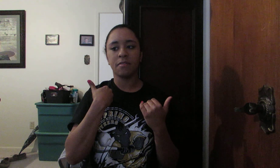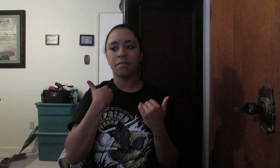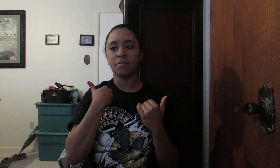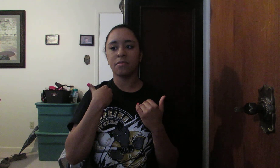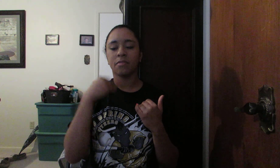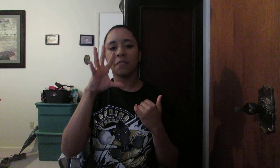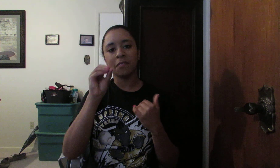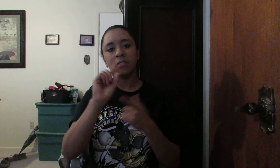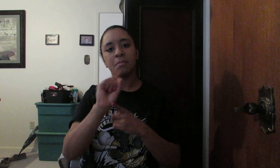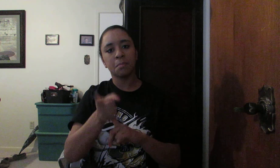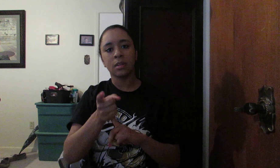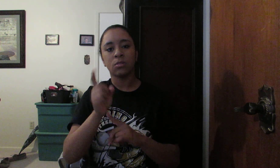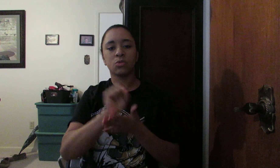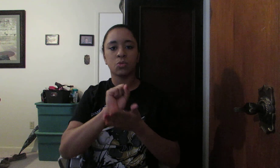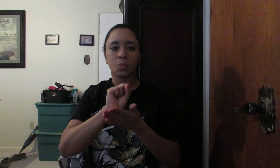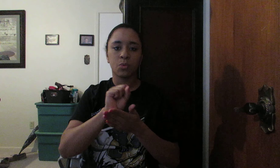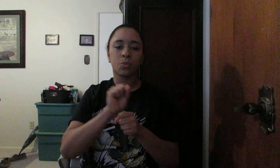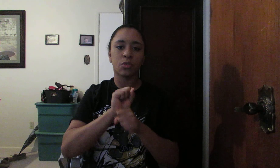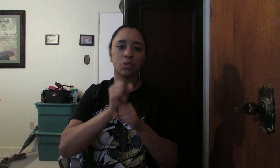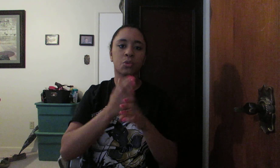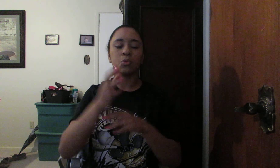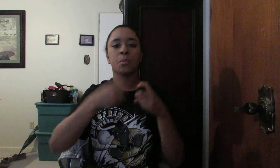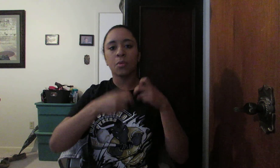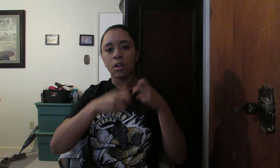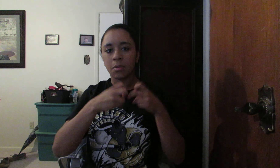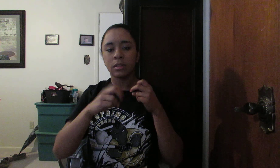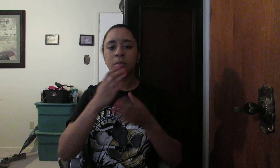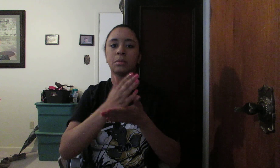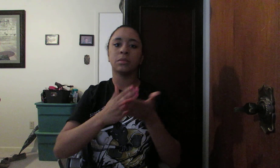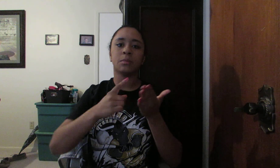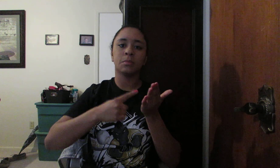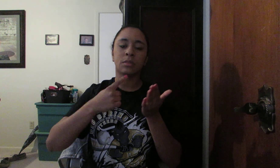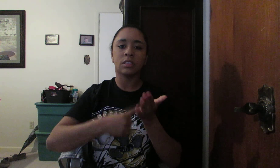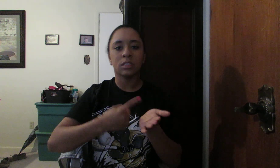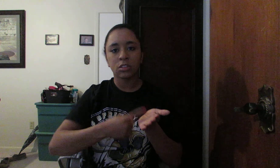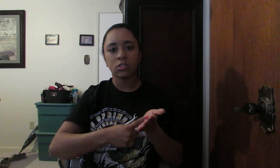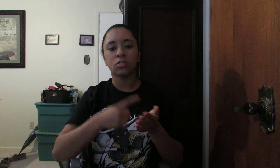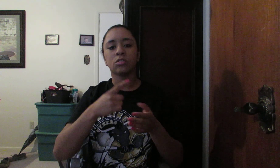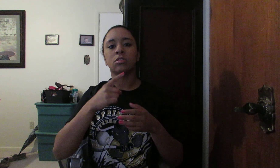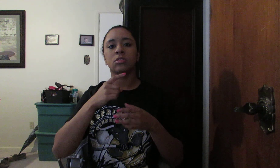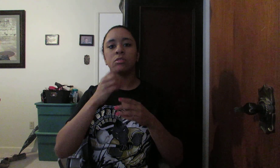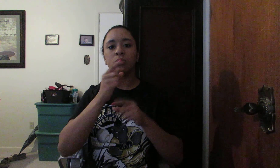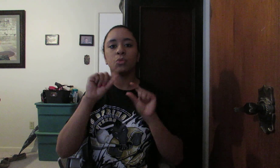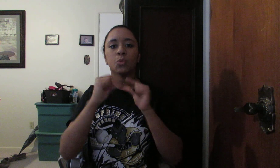50 minutes to work through some problems, to work through some discussion time, to do some group work, to do